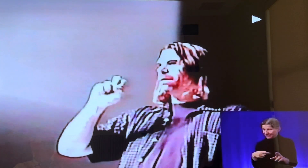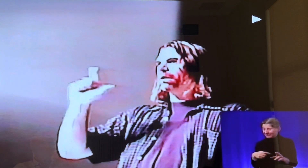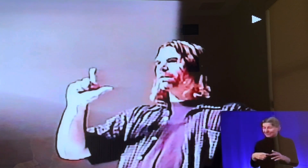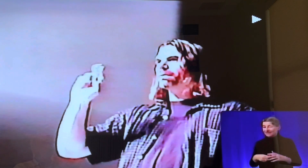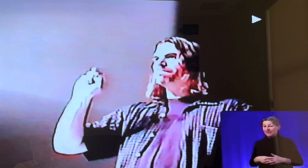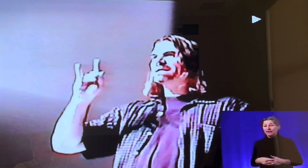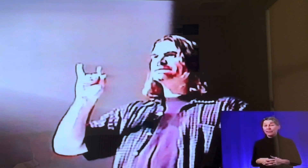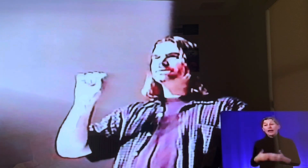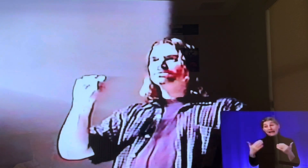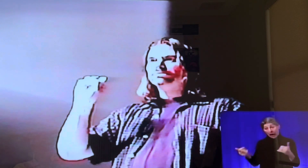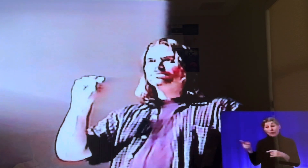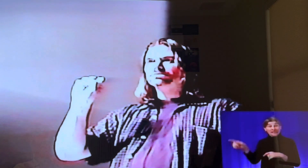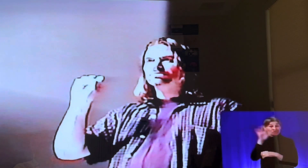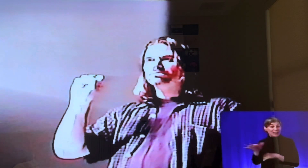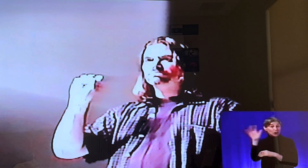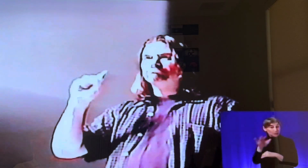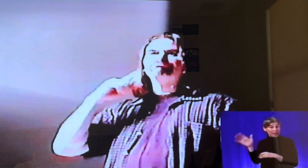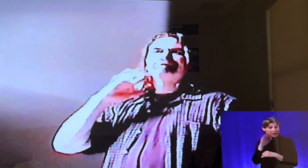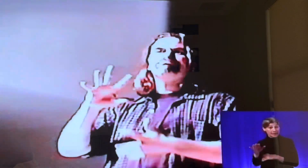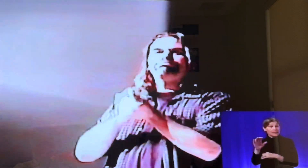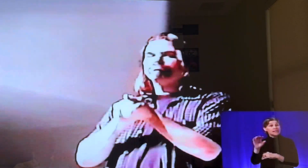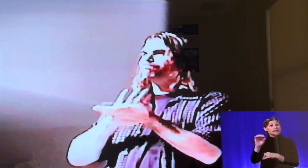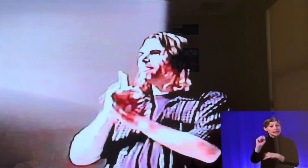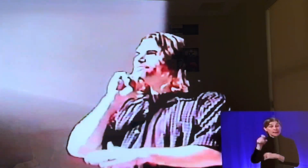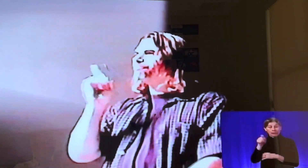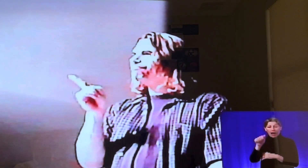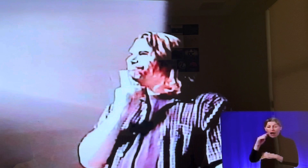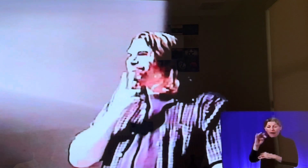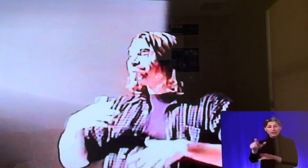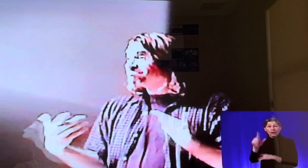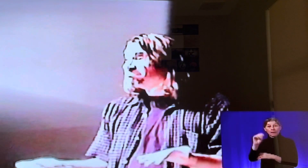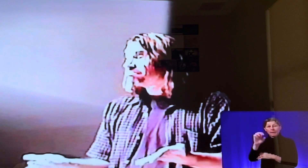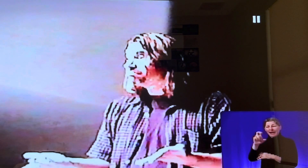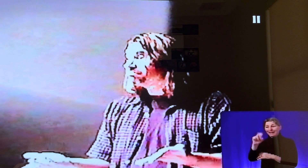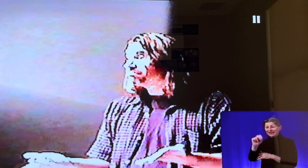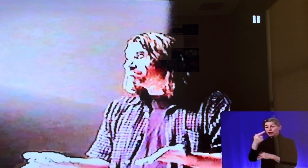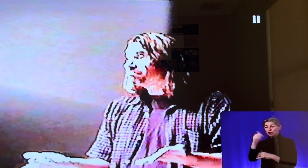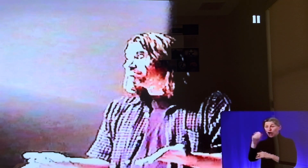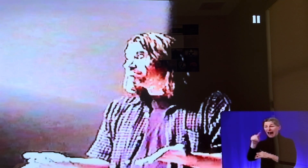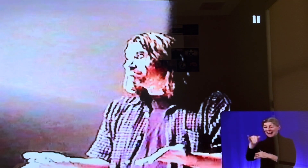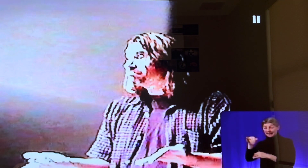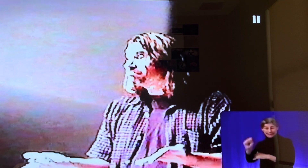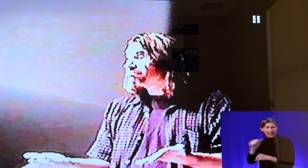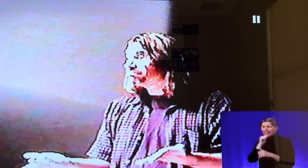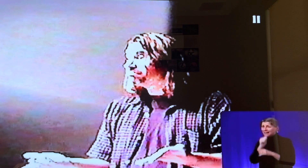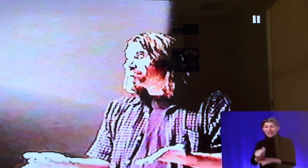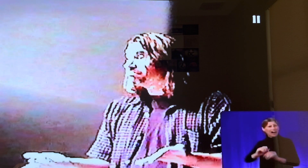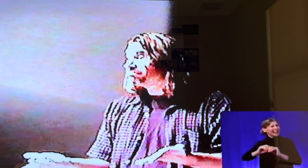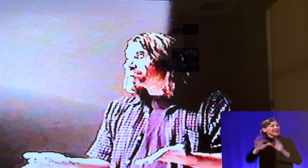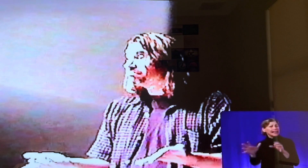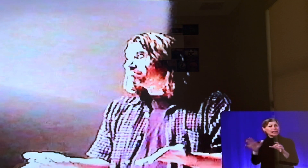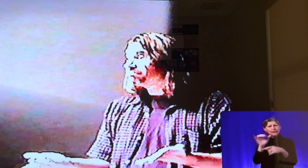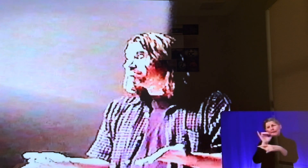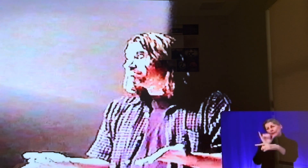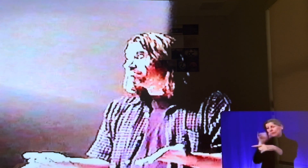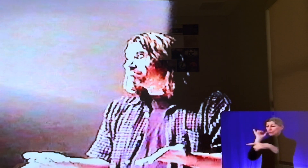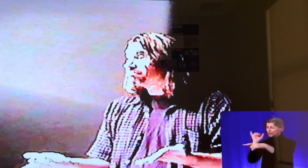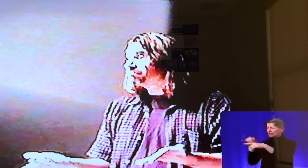Now he's finger spelling spinal meningitis. He doesn't get the whole word out, spelled absolutely